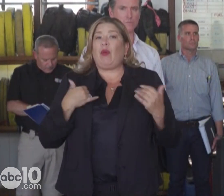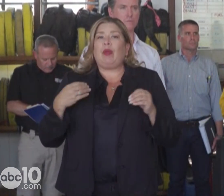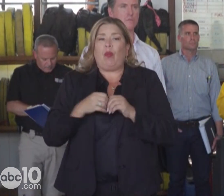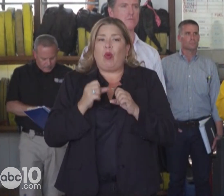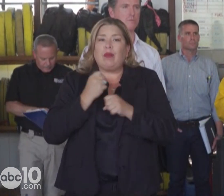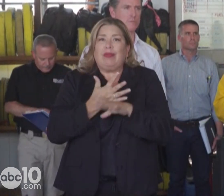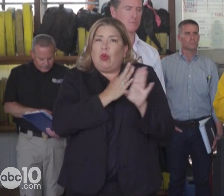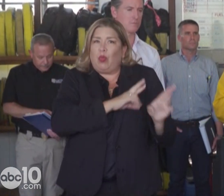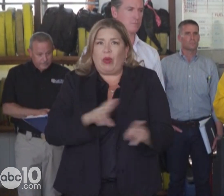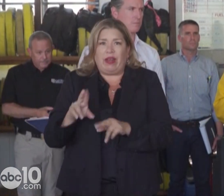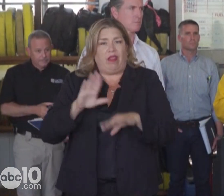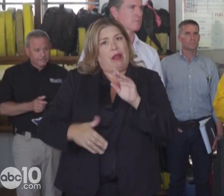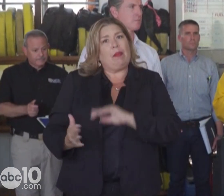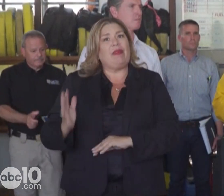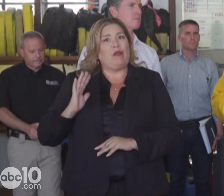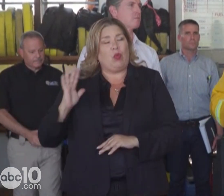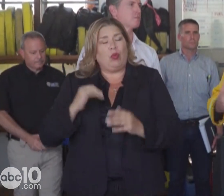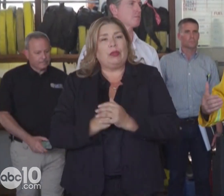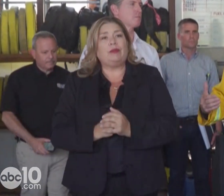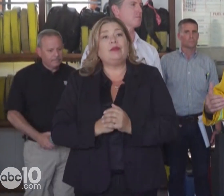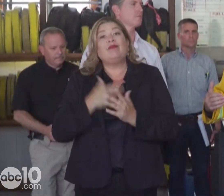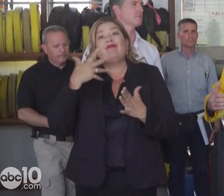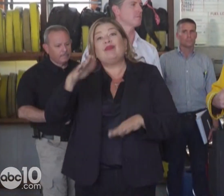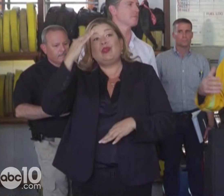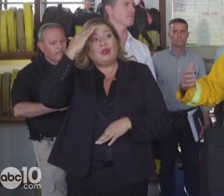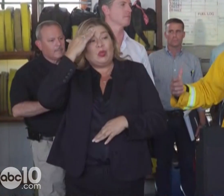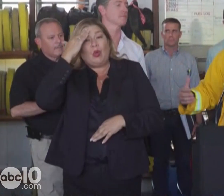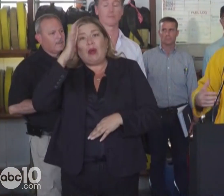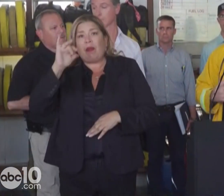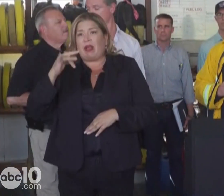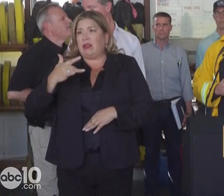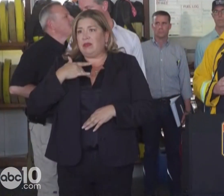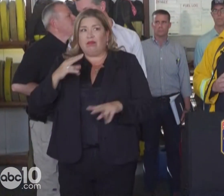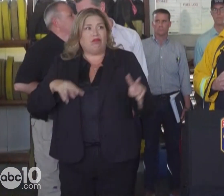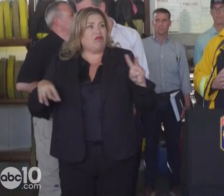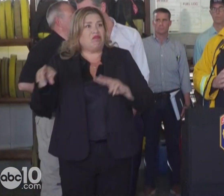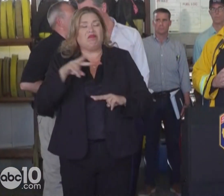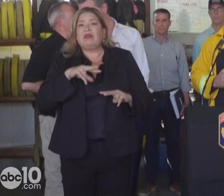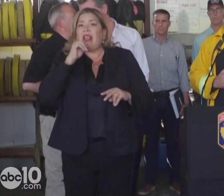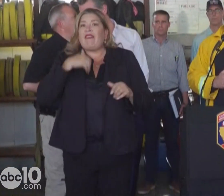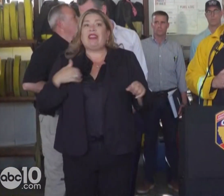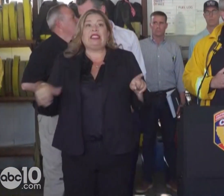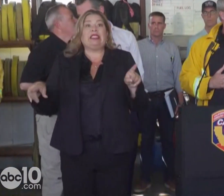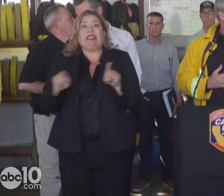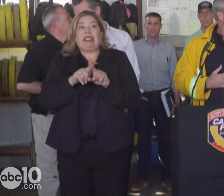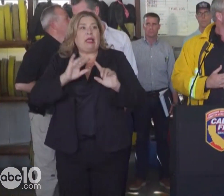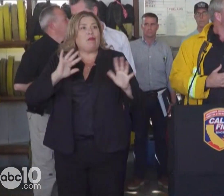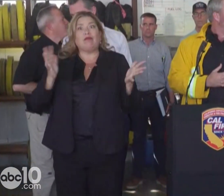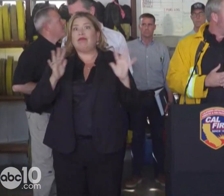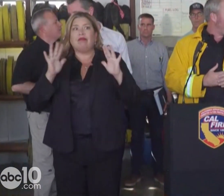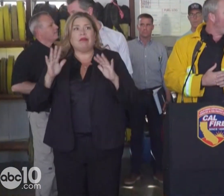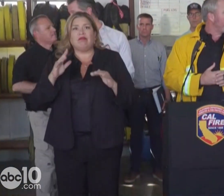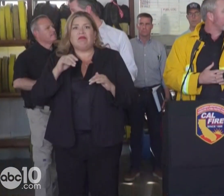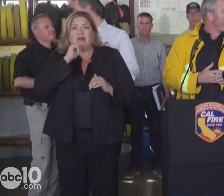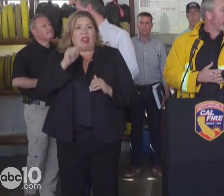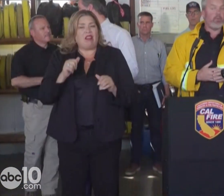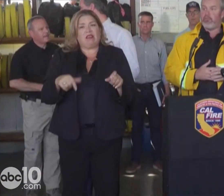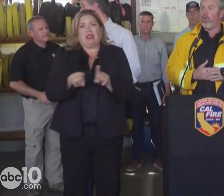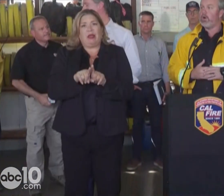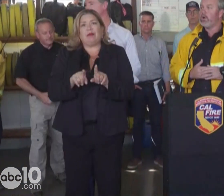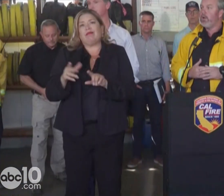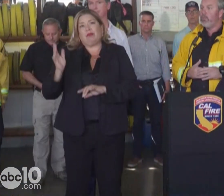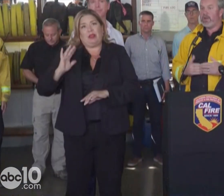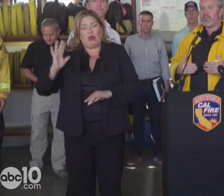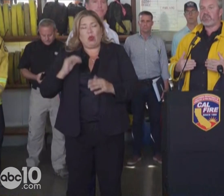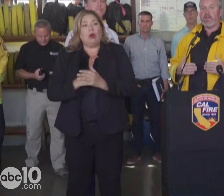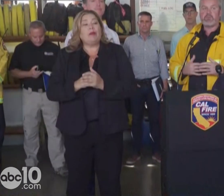ever. You can tell by the sense on the ground and the individuals, there's not that same frenzy. That was there